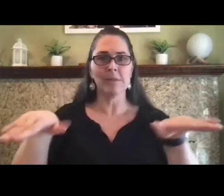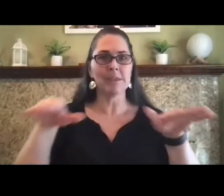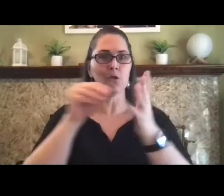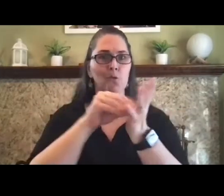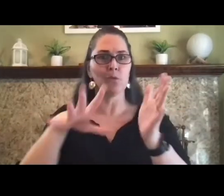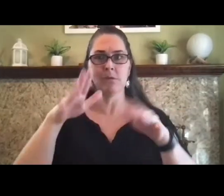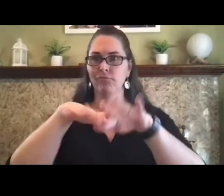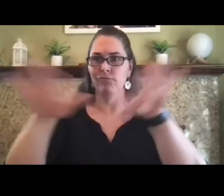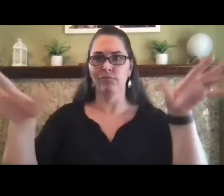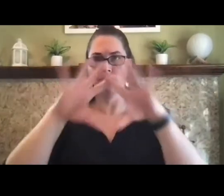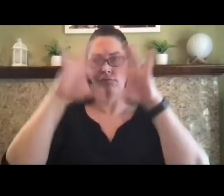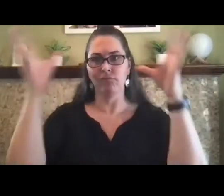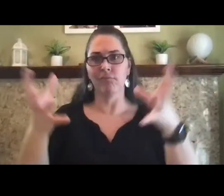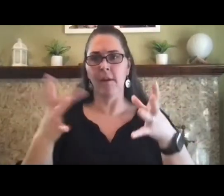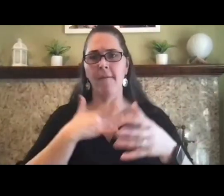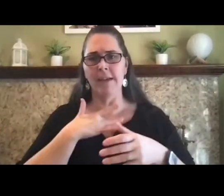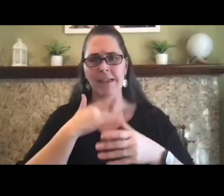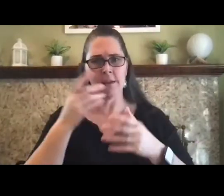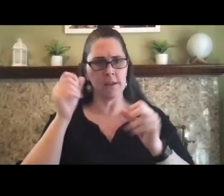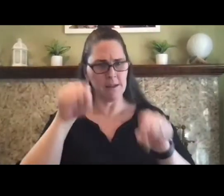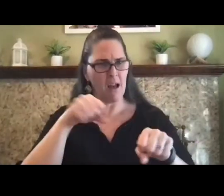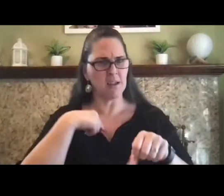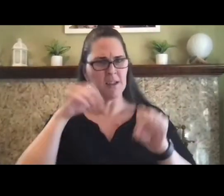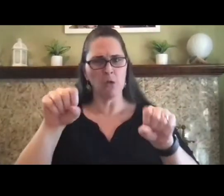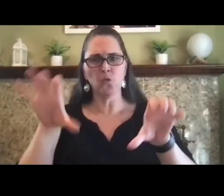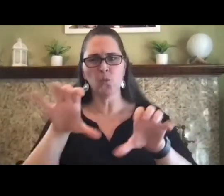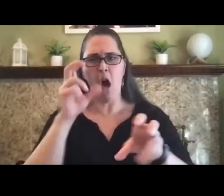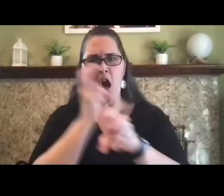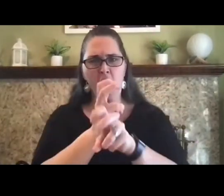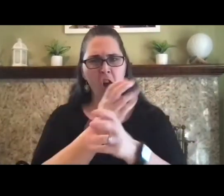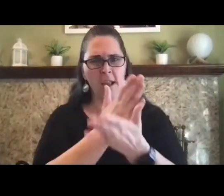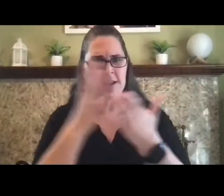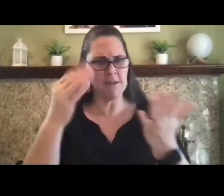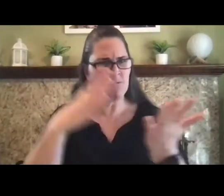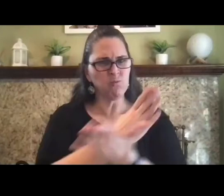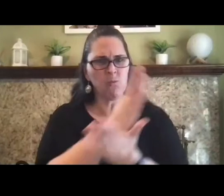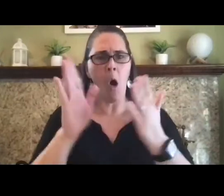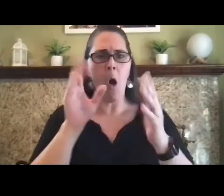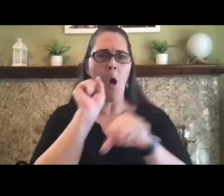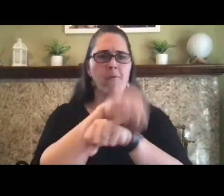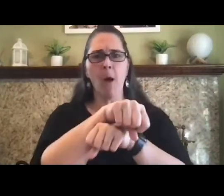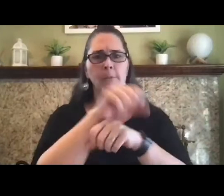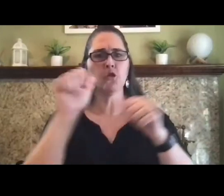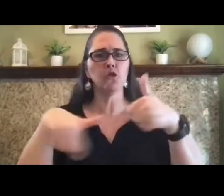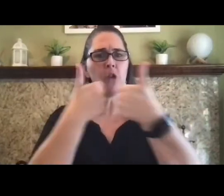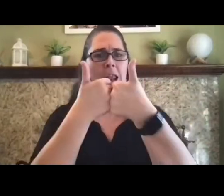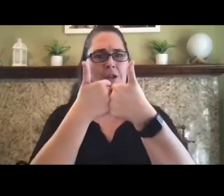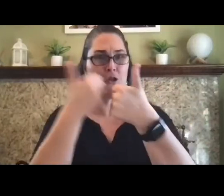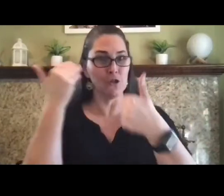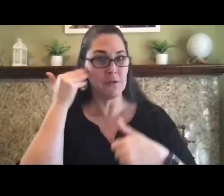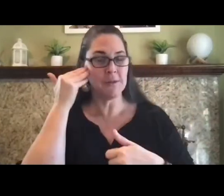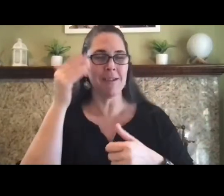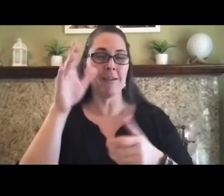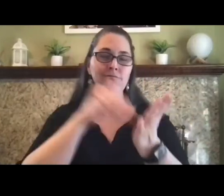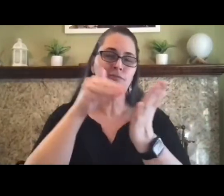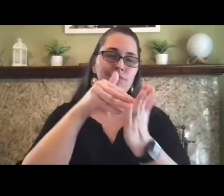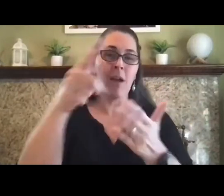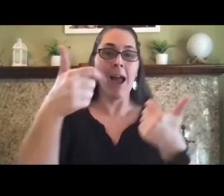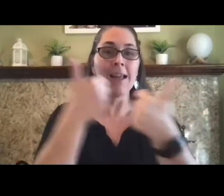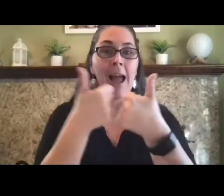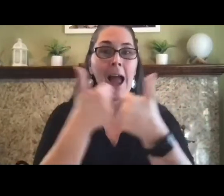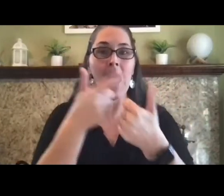Video games can help children feel that they are able to do hard things and are capable of navigating the game and overcoming